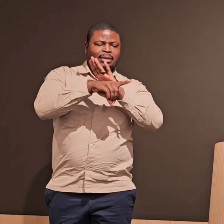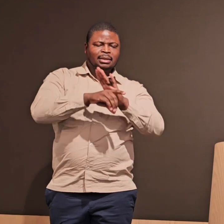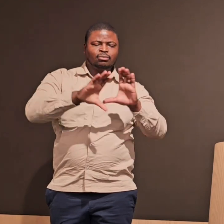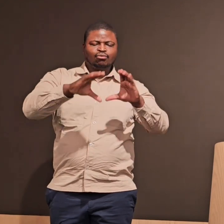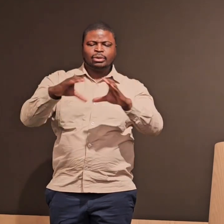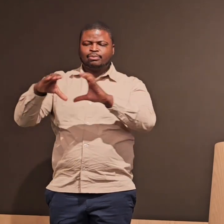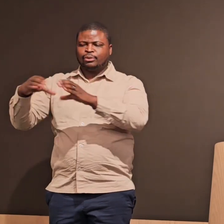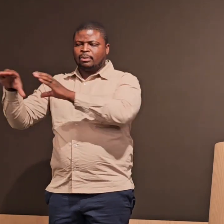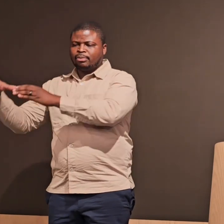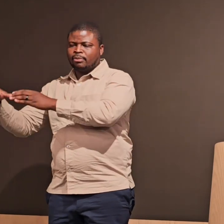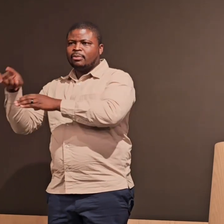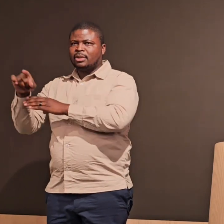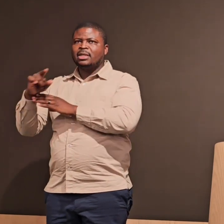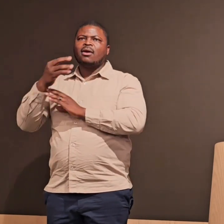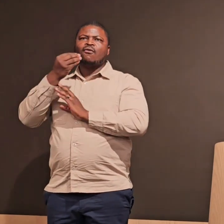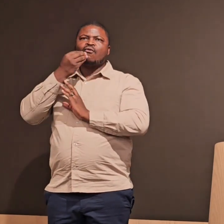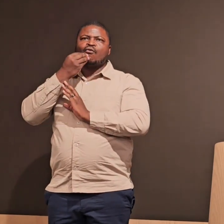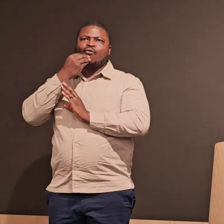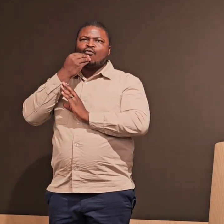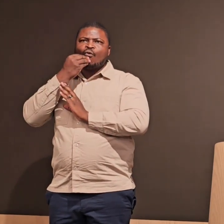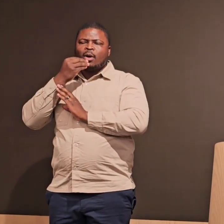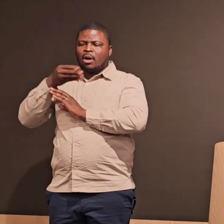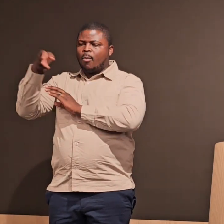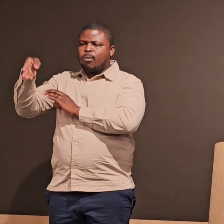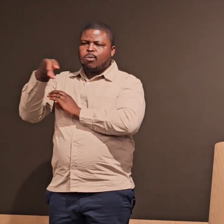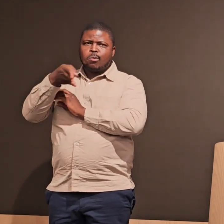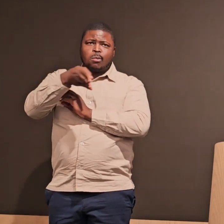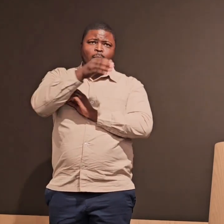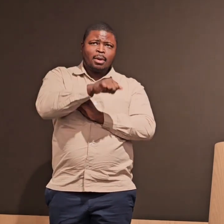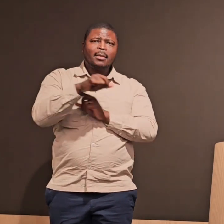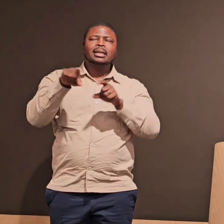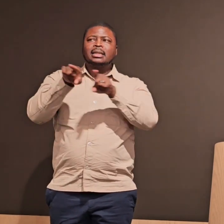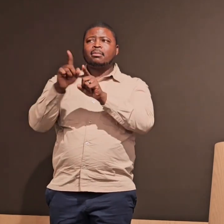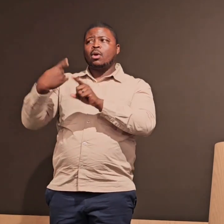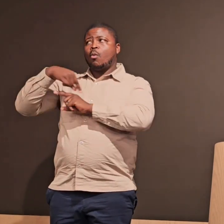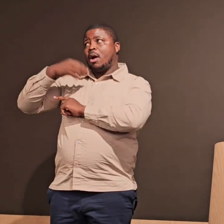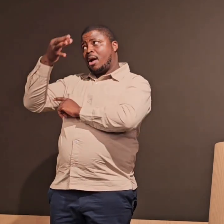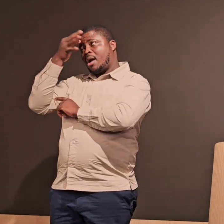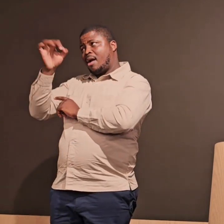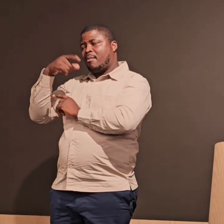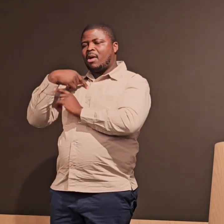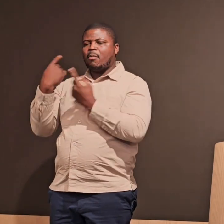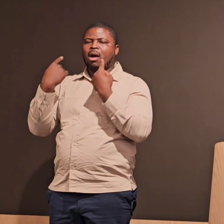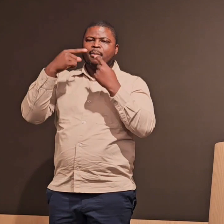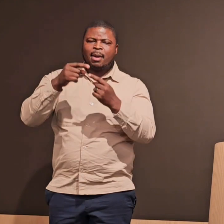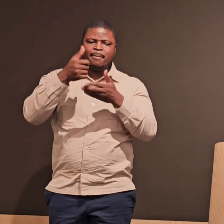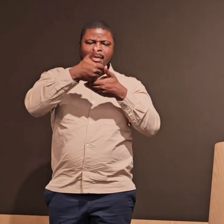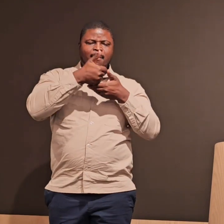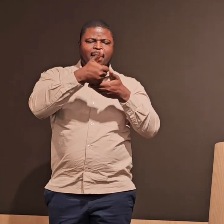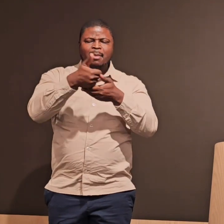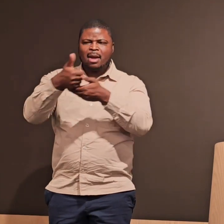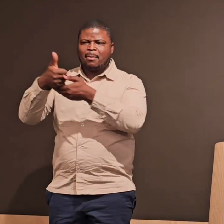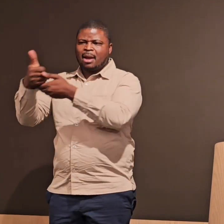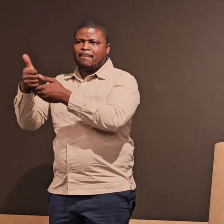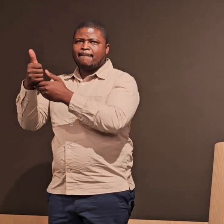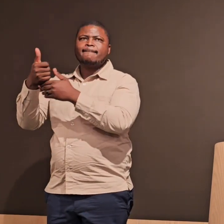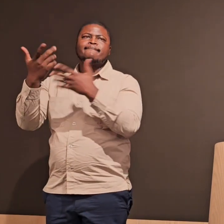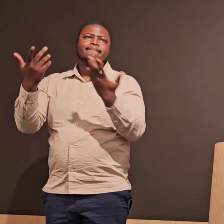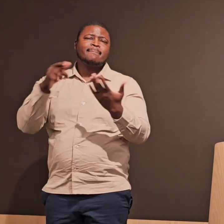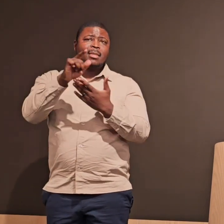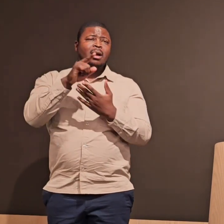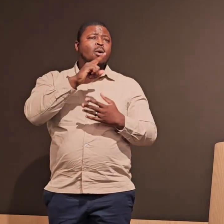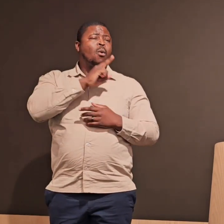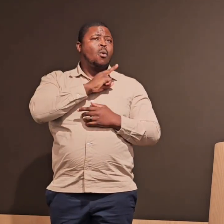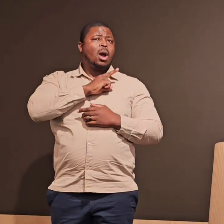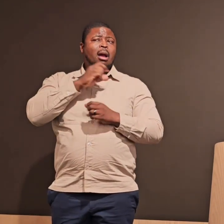that are food insecure. We have had several interventions as government wherein we realized that with all of those, we